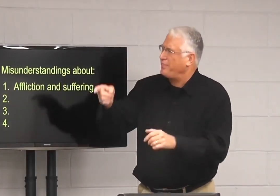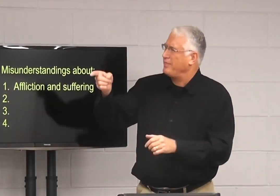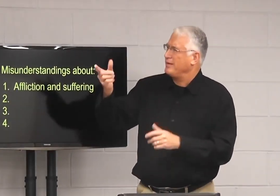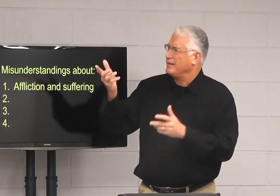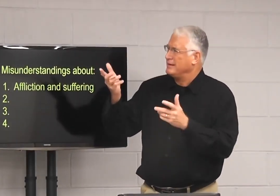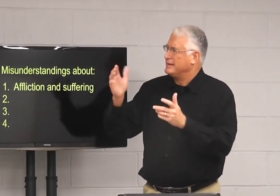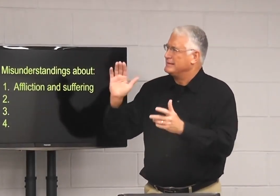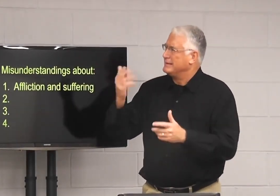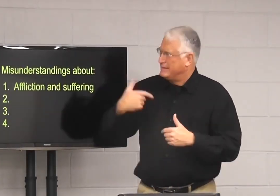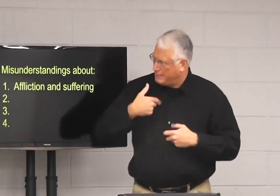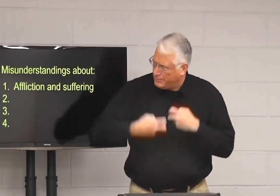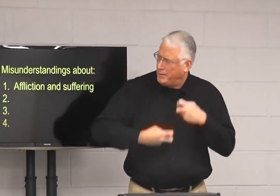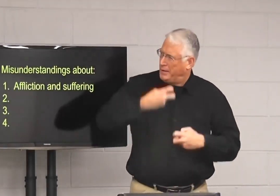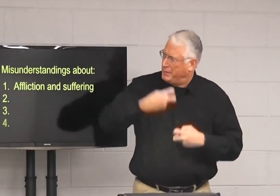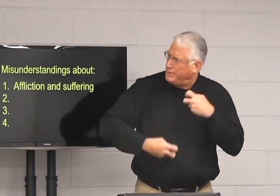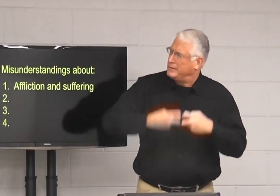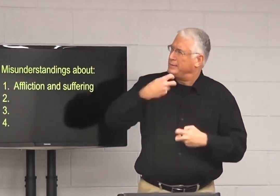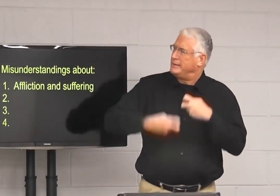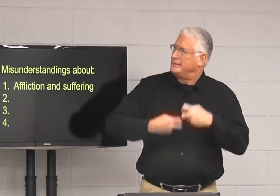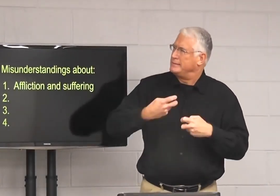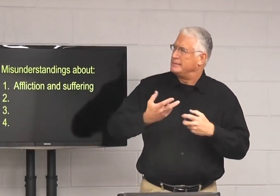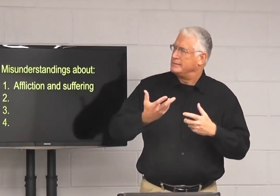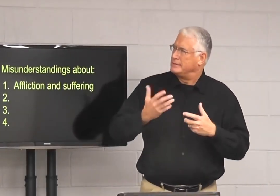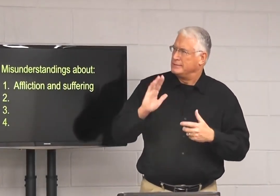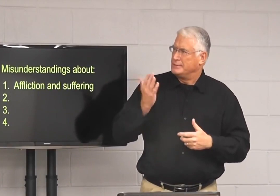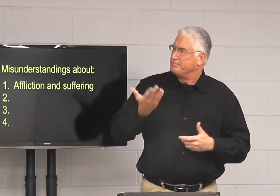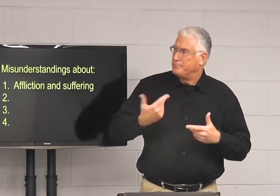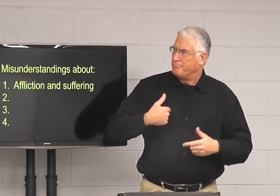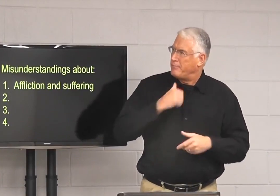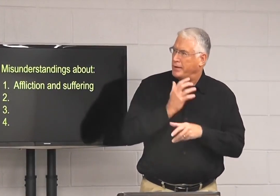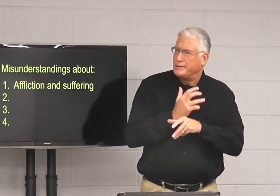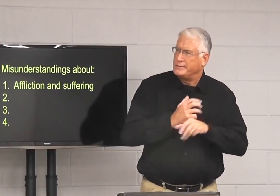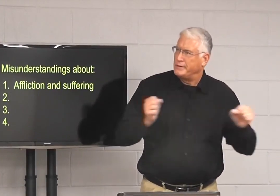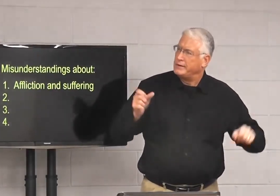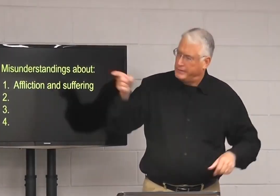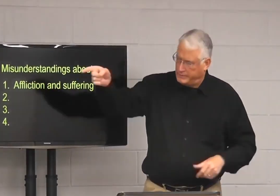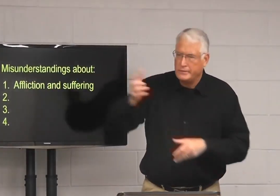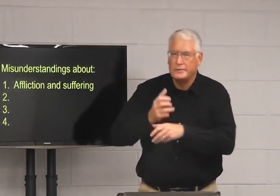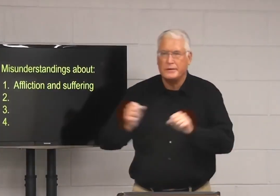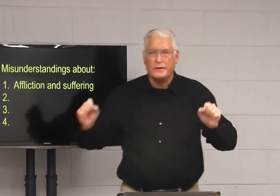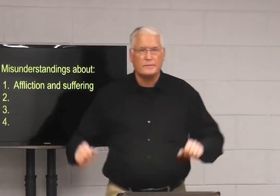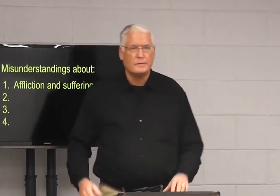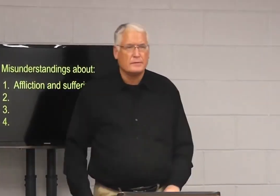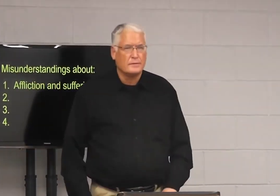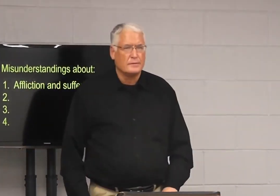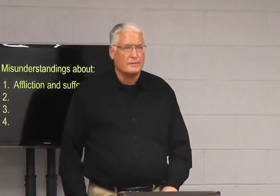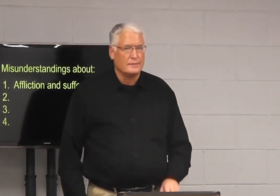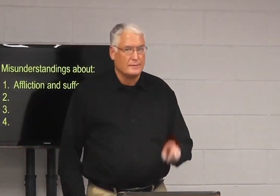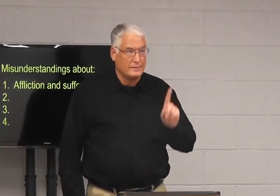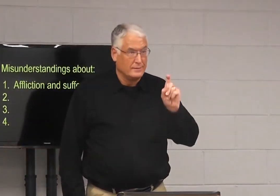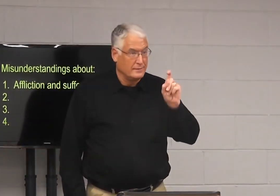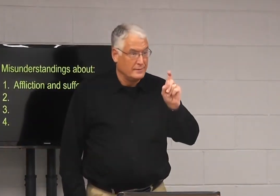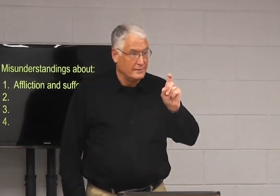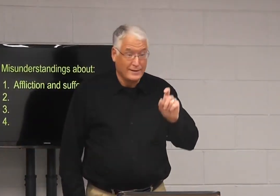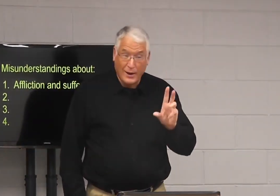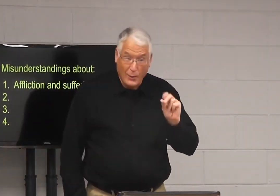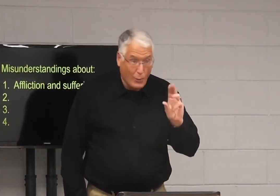had any serious problems. You know, but I have problems after problems after problem. Am I not saved?